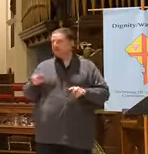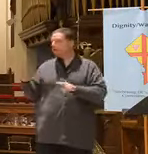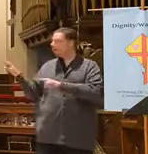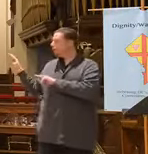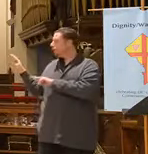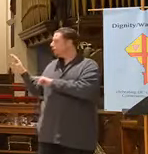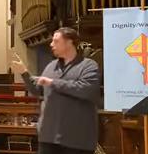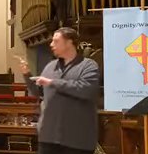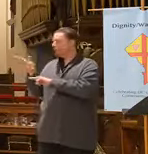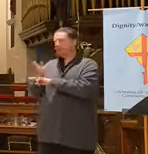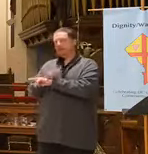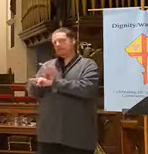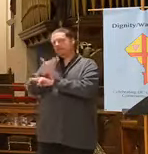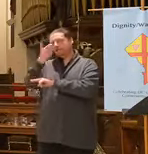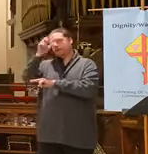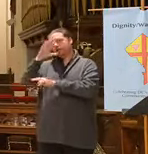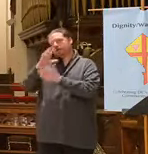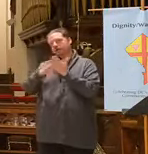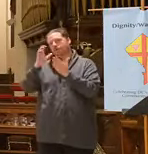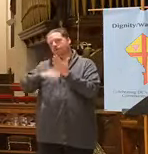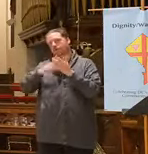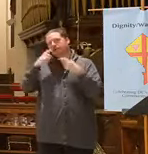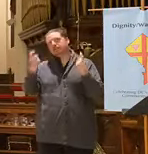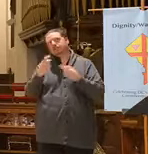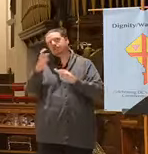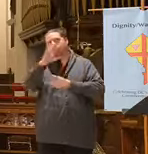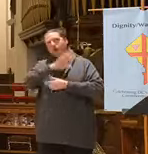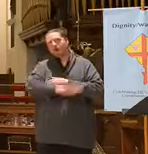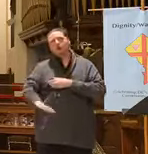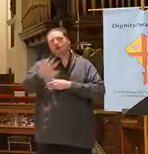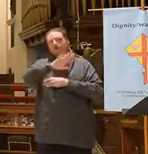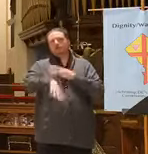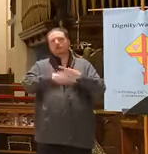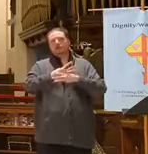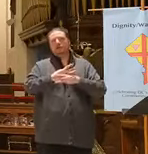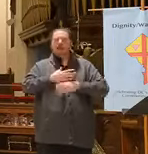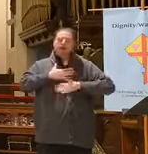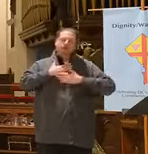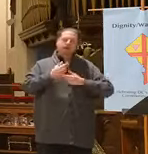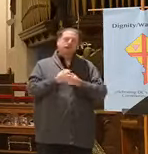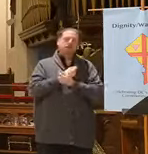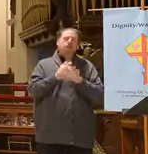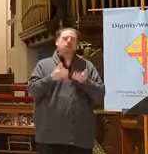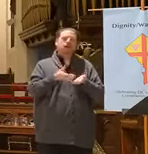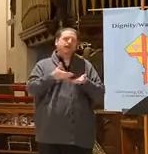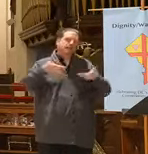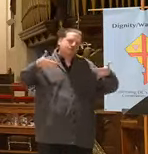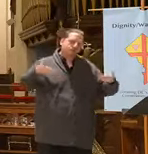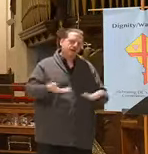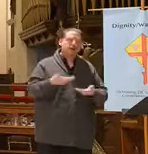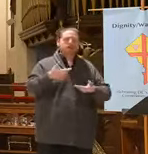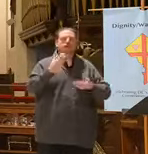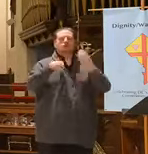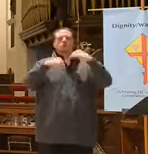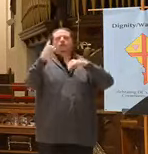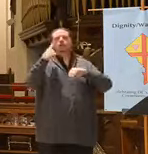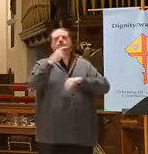This is the Lamb of God who takes away the sins of the world. Happy are those invited to the banquet of the